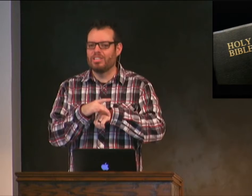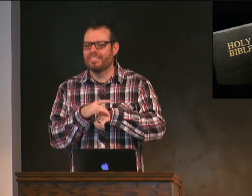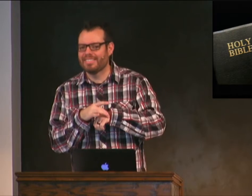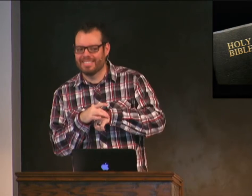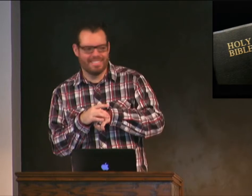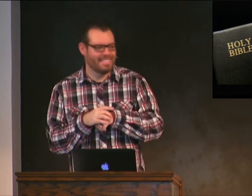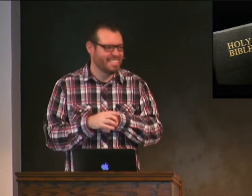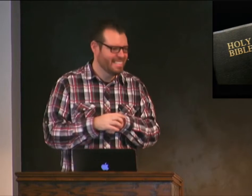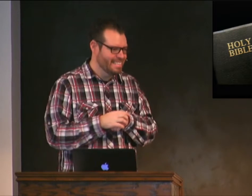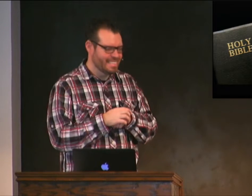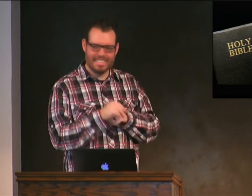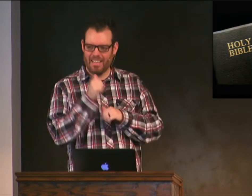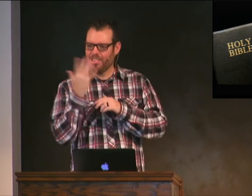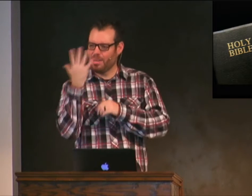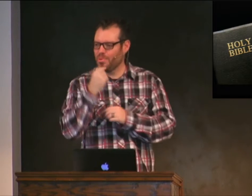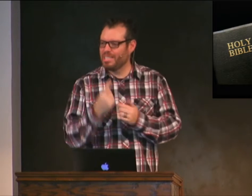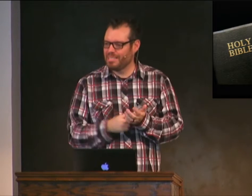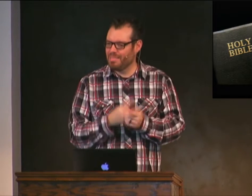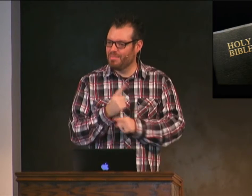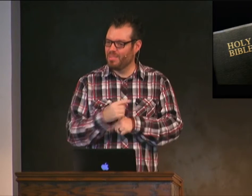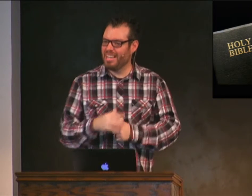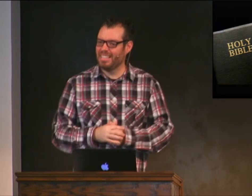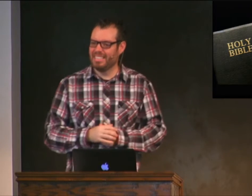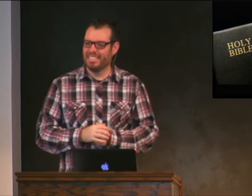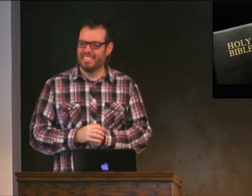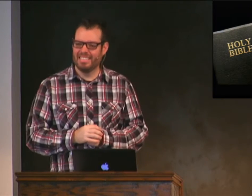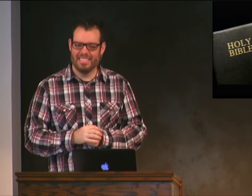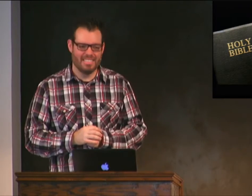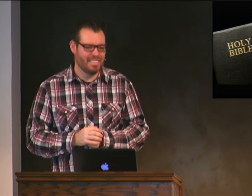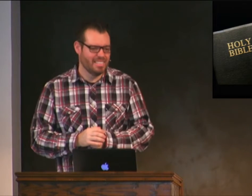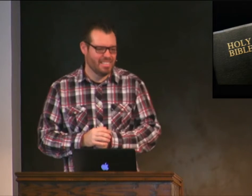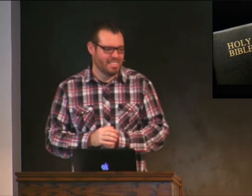Life on earth, not very pretty sometimes, right?